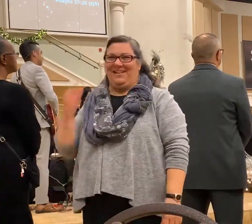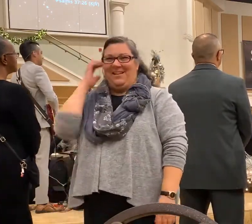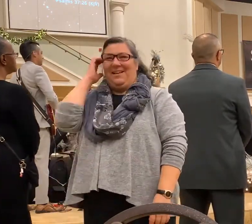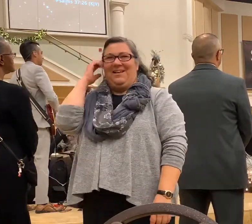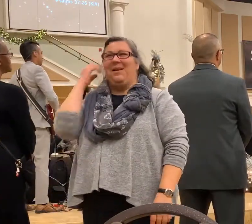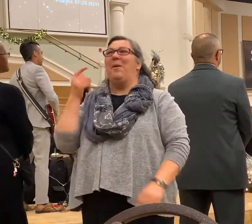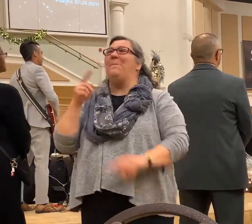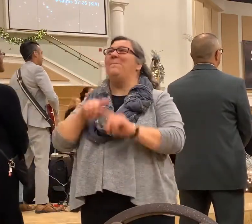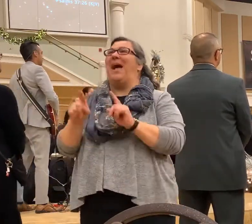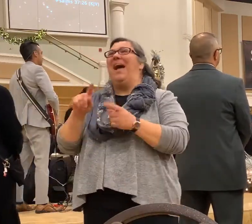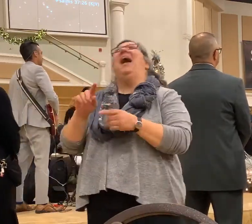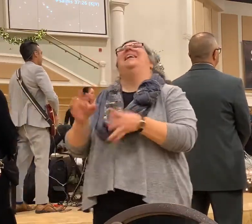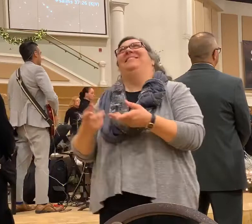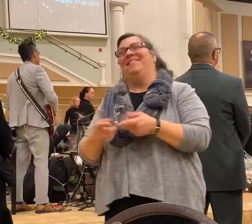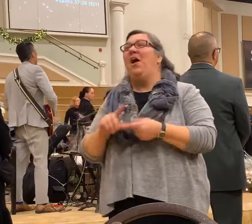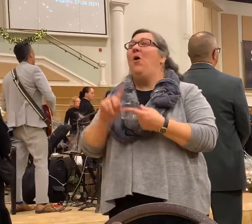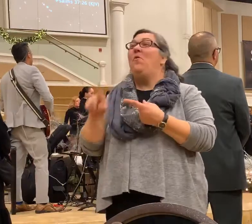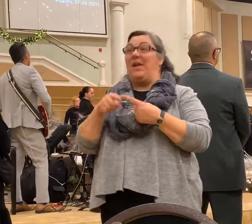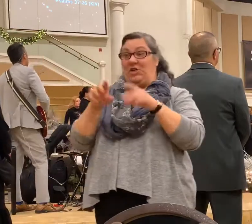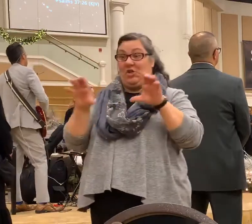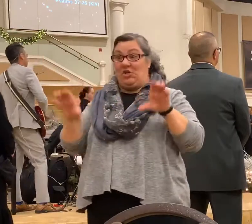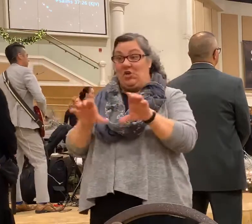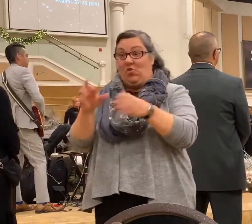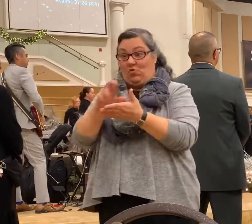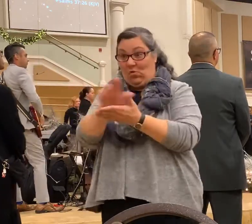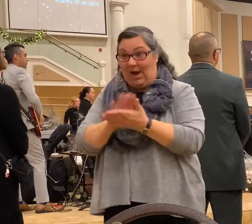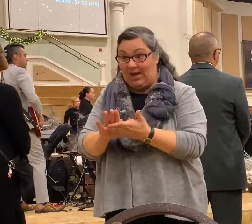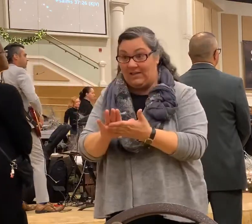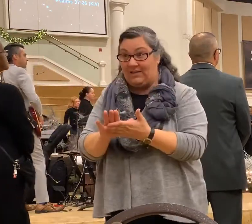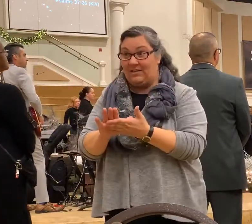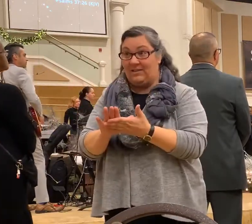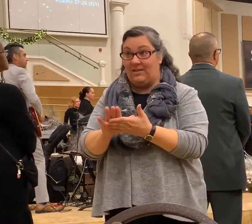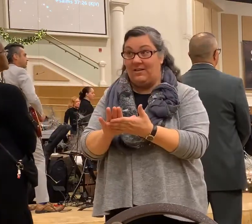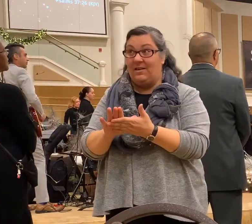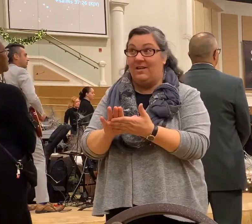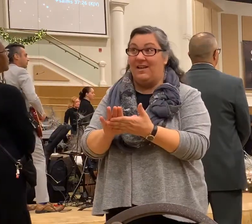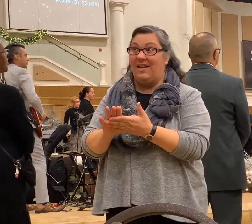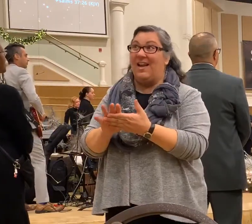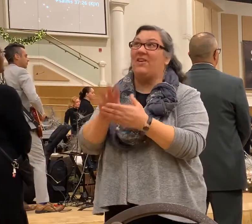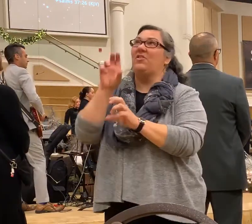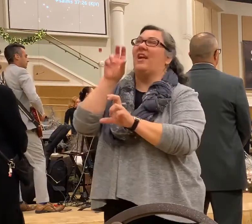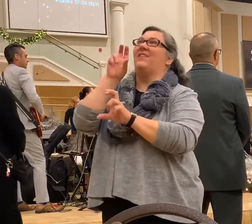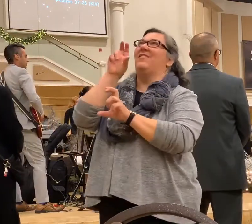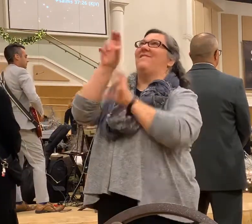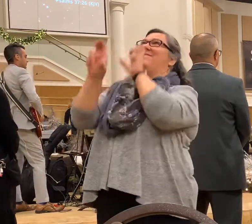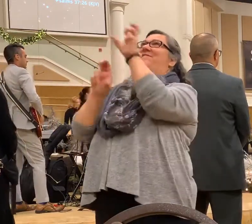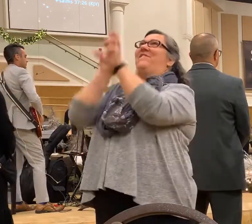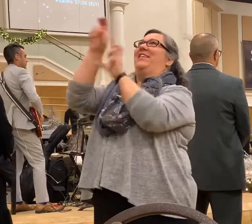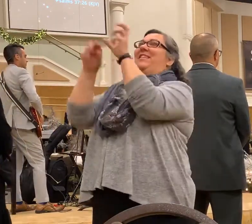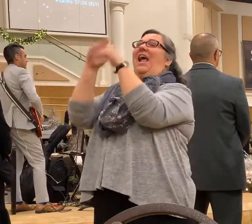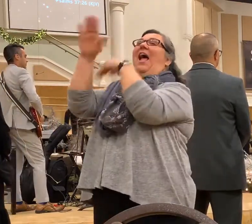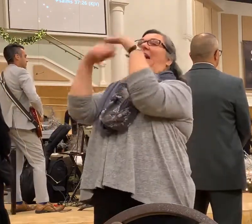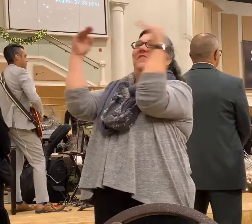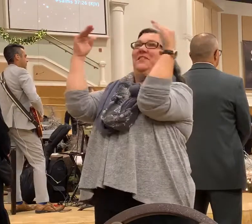But every time you do righteous things, it goes into heaven's account.